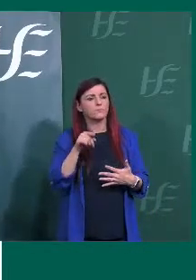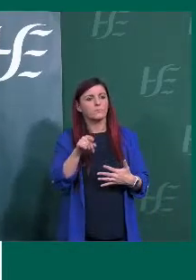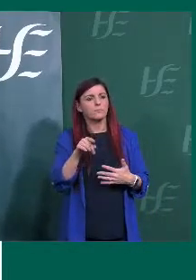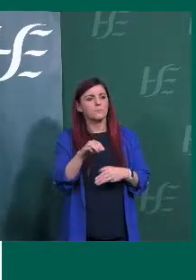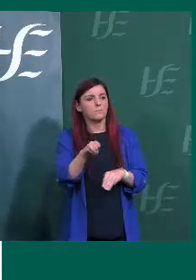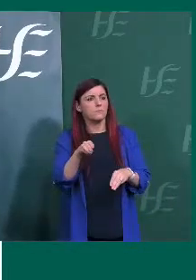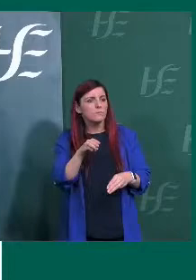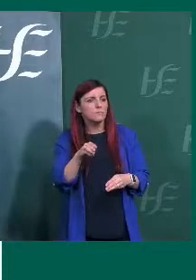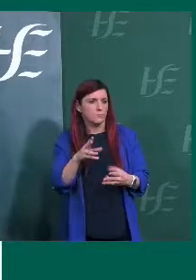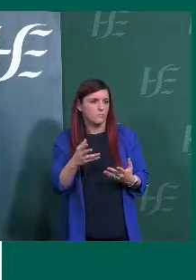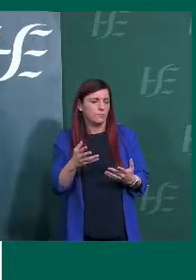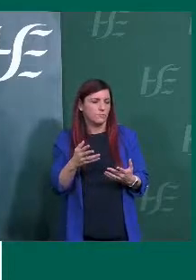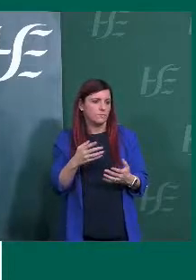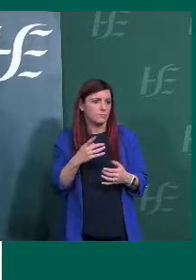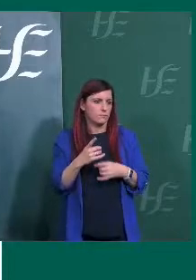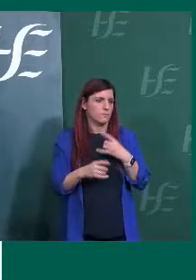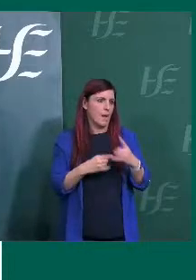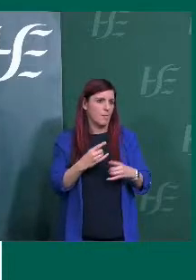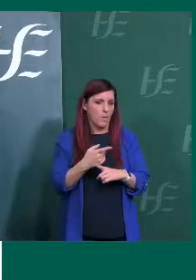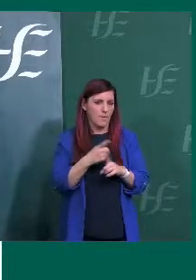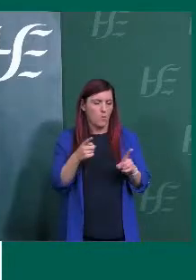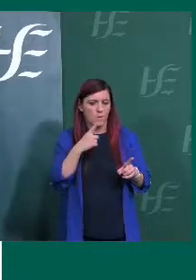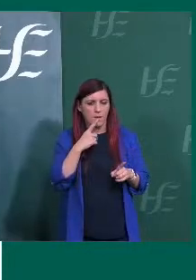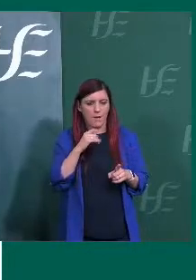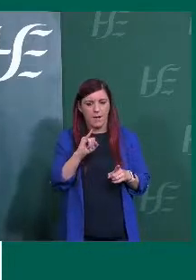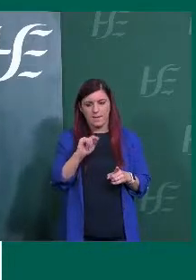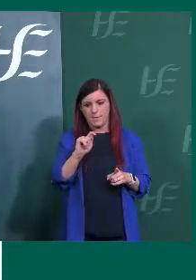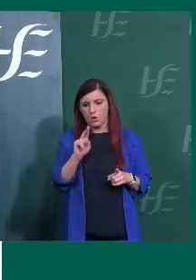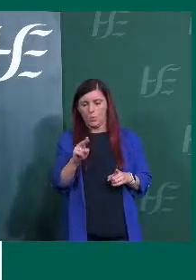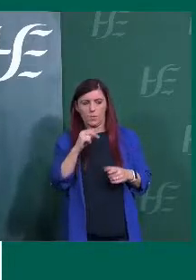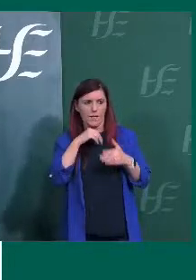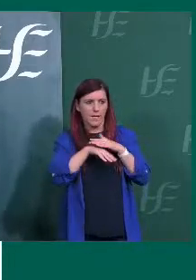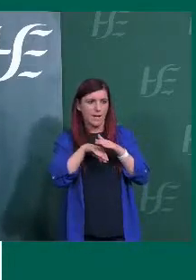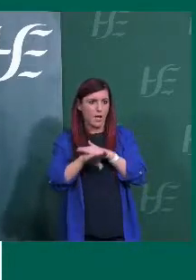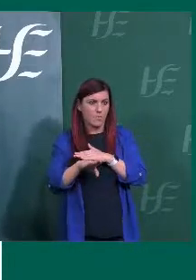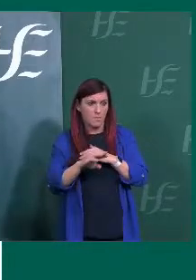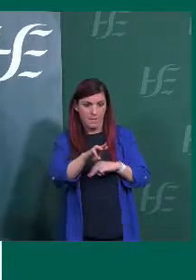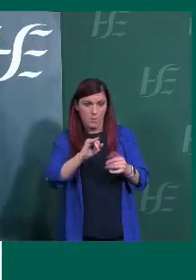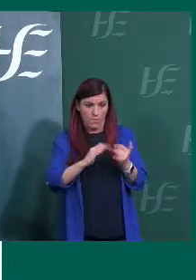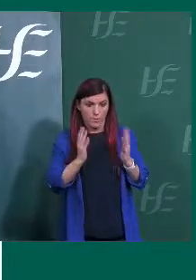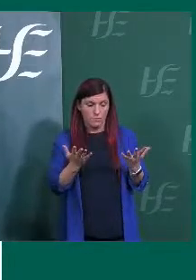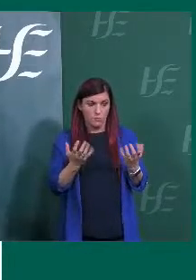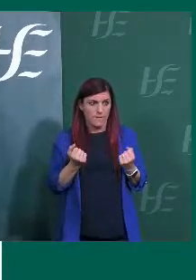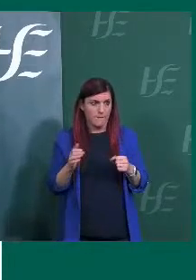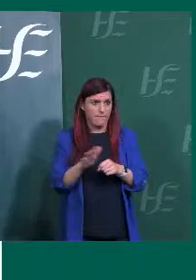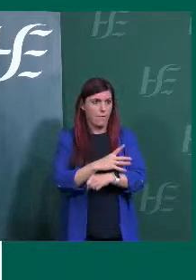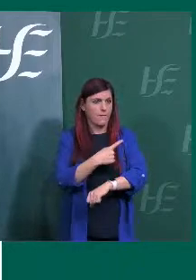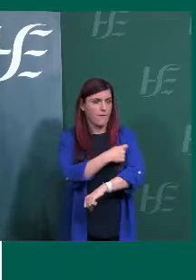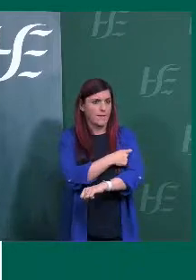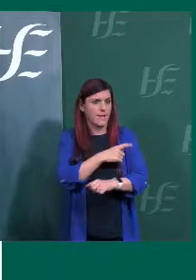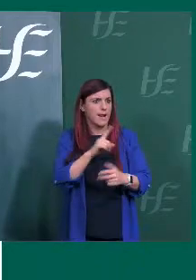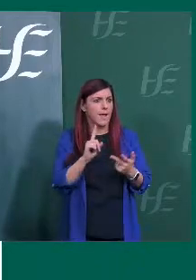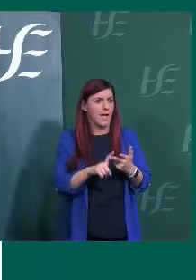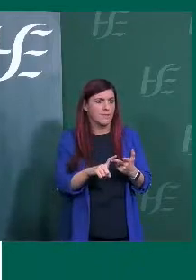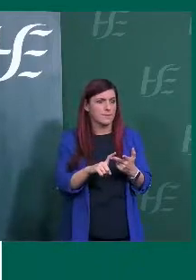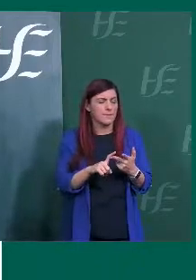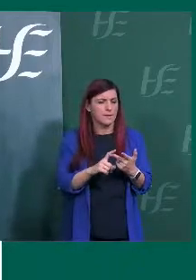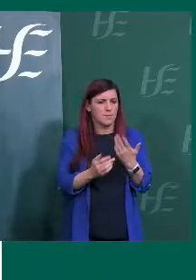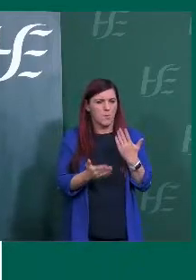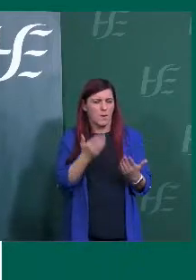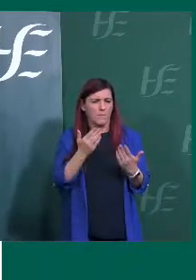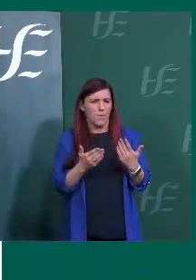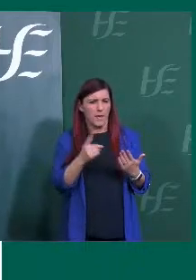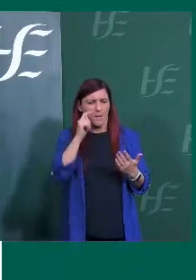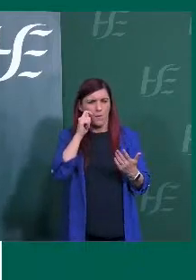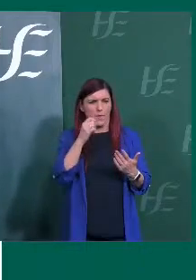become of ICU admissions in fully vaccinated people as our population and target population becomes more fully